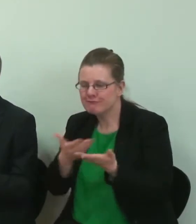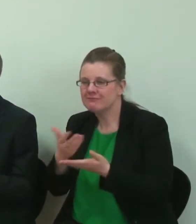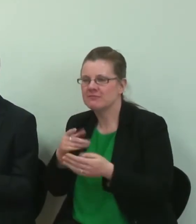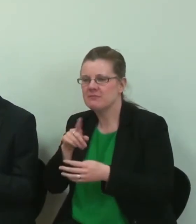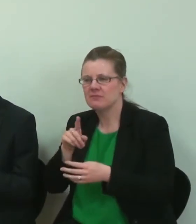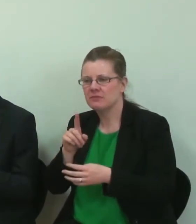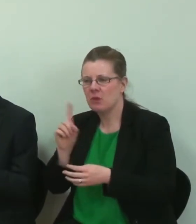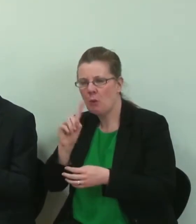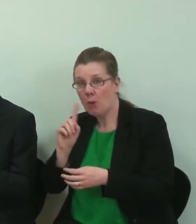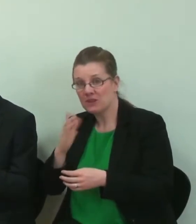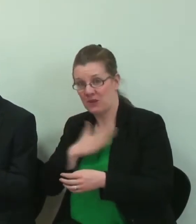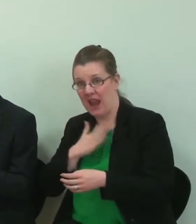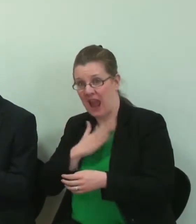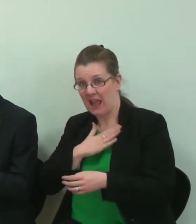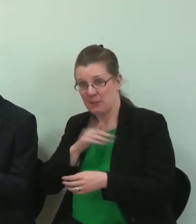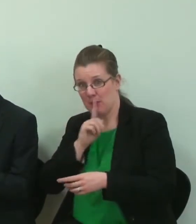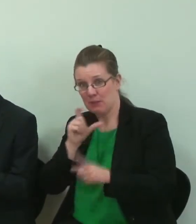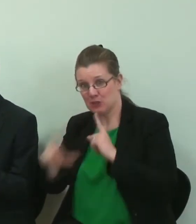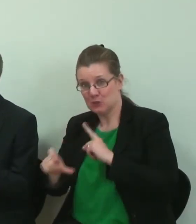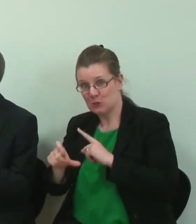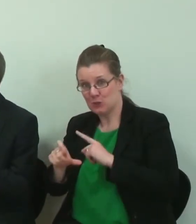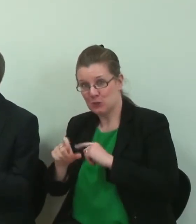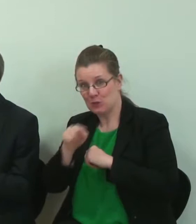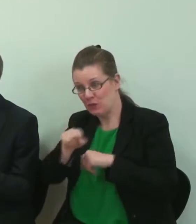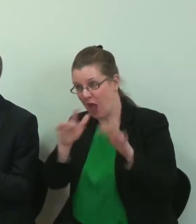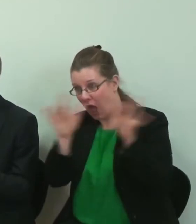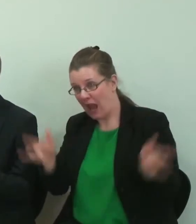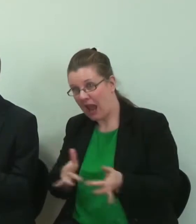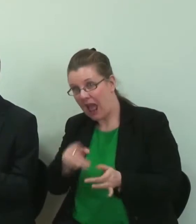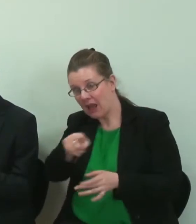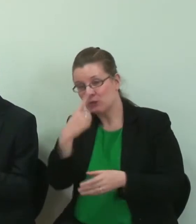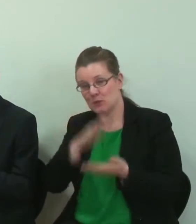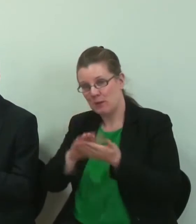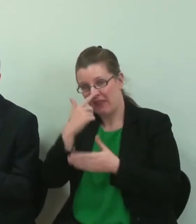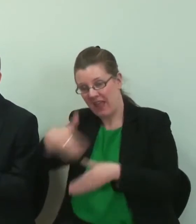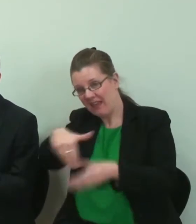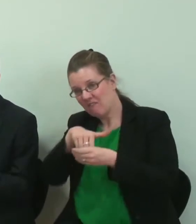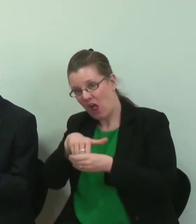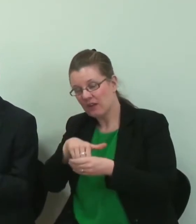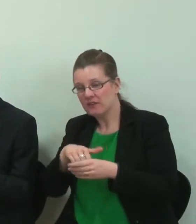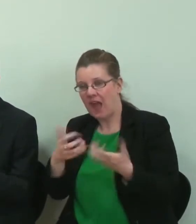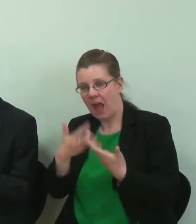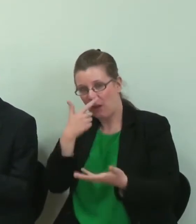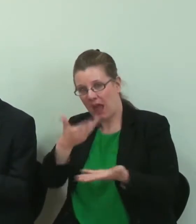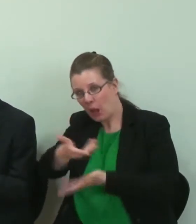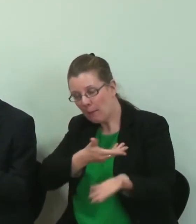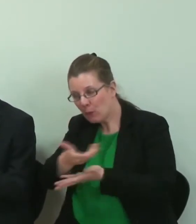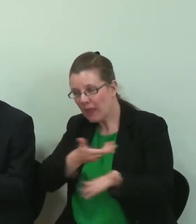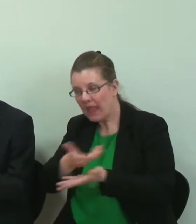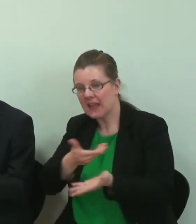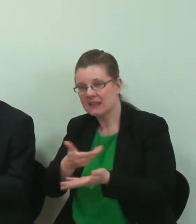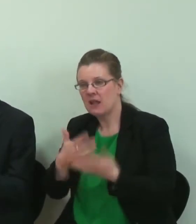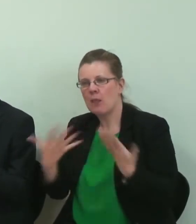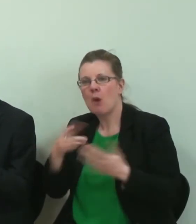what you'd like people to do so that they can be involved, and how they communicate that with us? I mean, at the moment we're